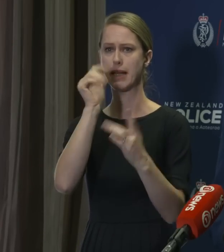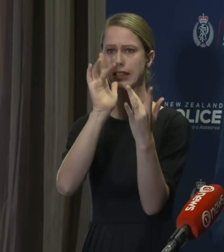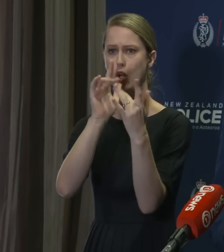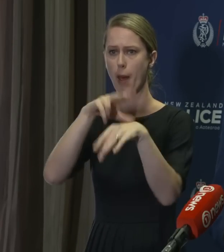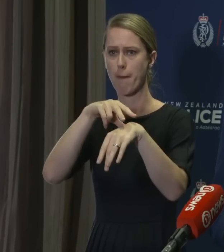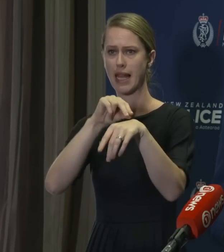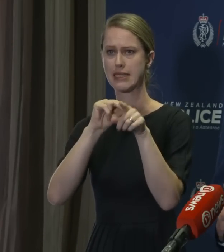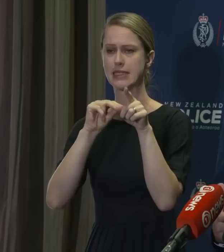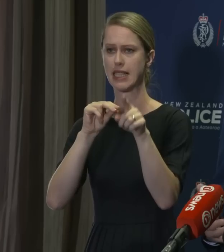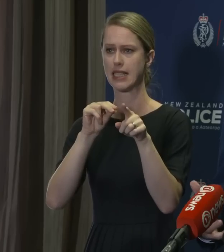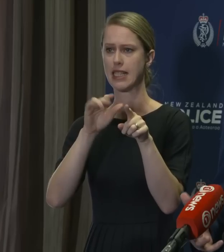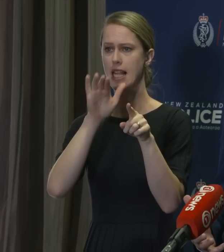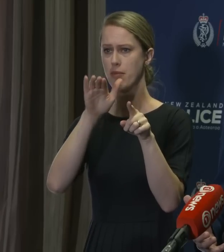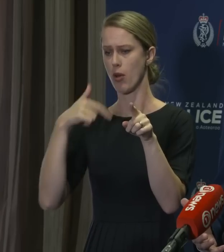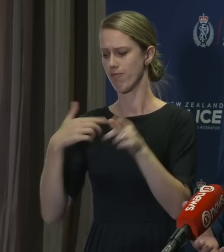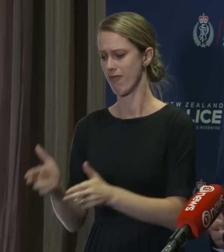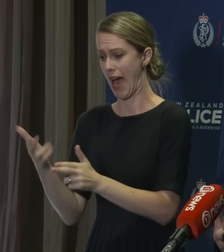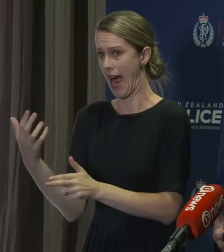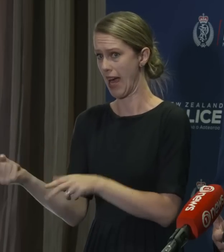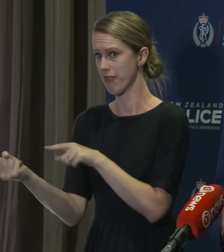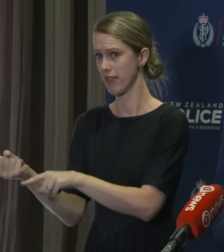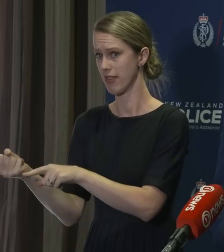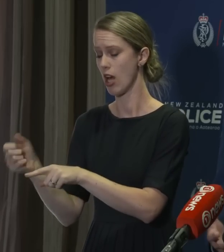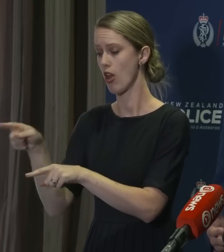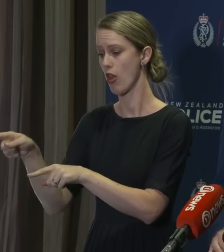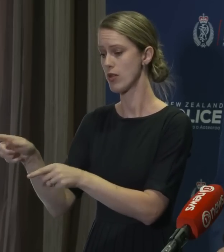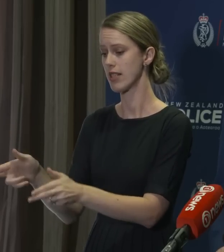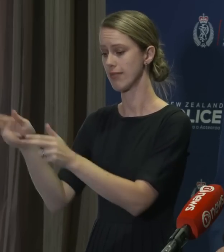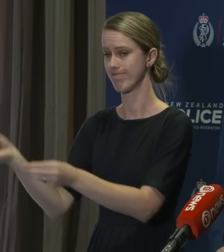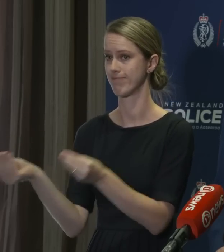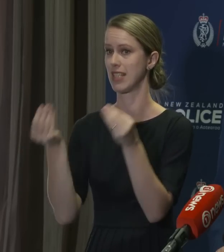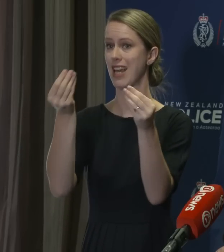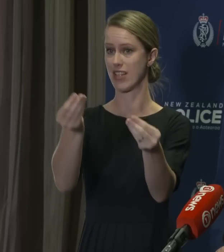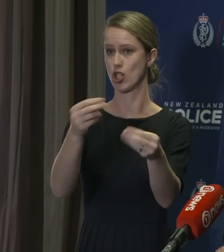us and have those firearms placed into police custody.